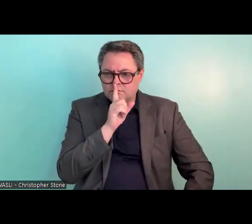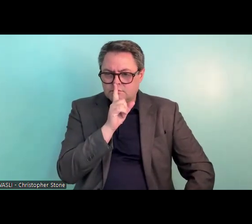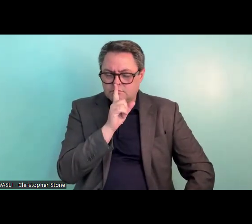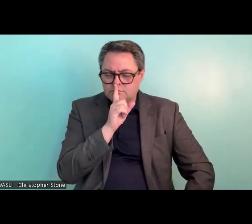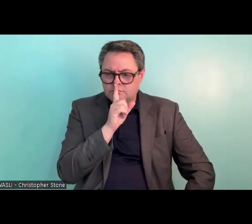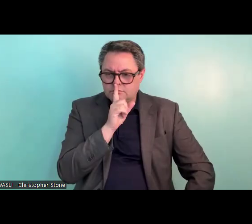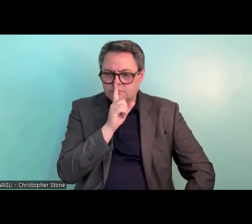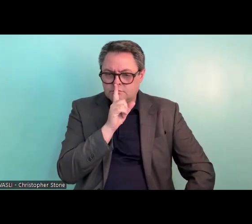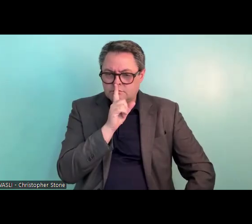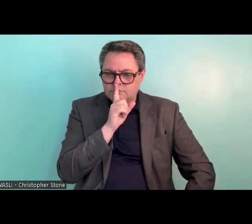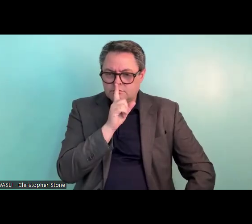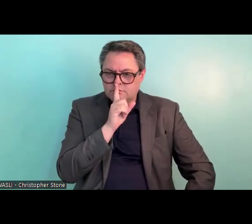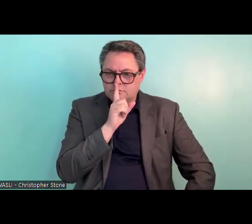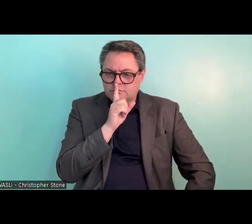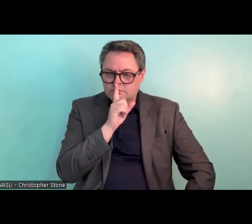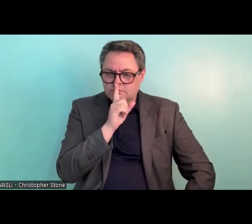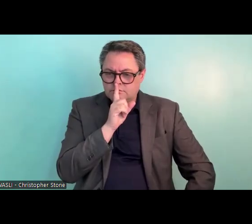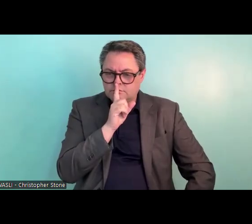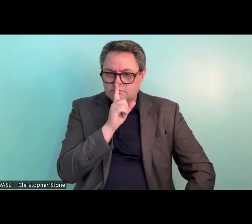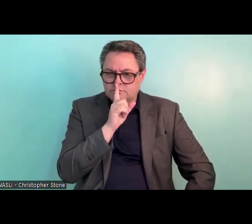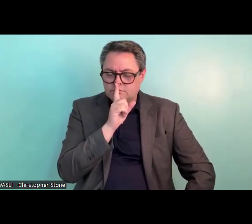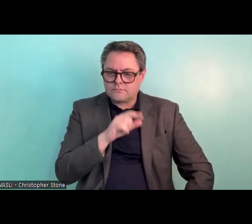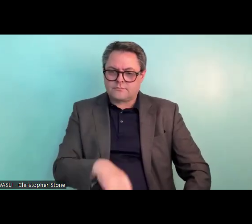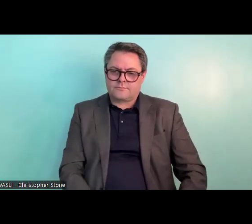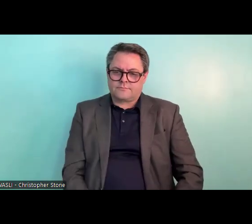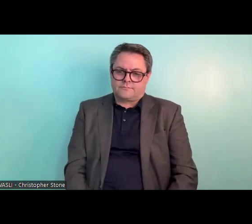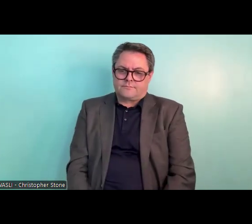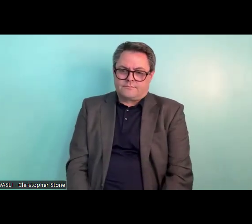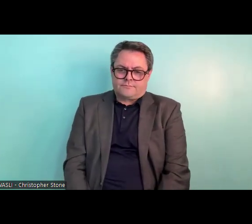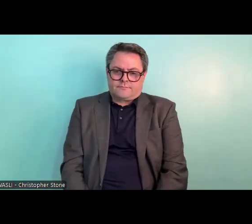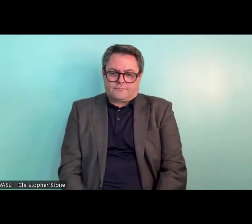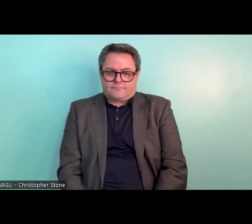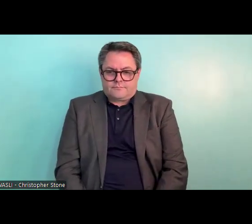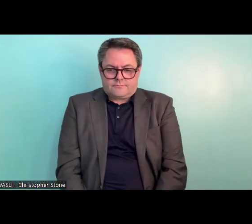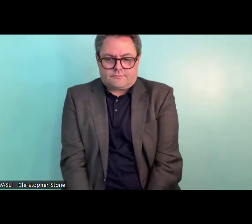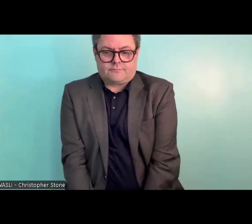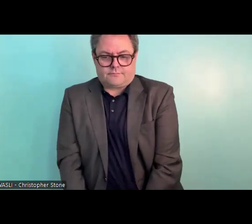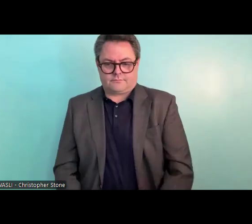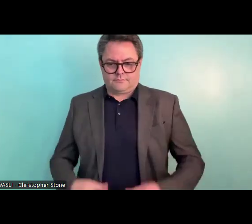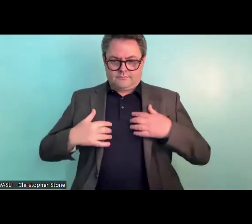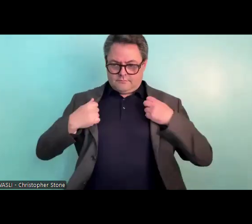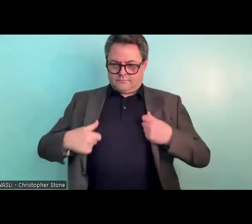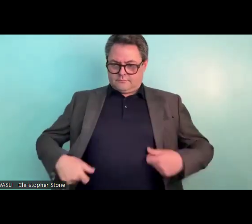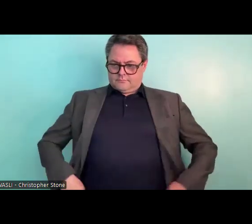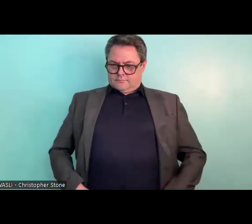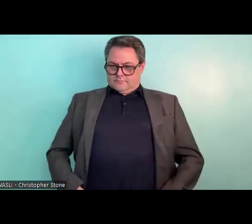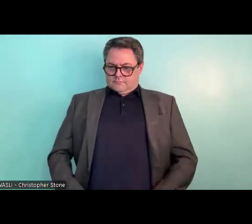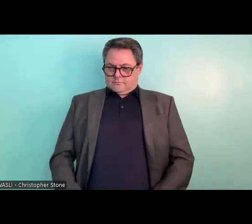Aria, could you mute yourself, please? Aria Tonetta, can I ask that you put your microphone onto mute?